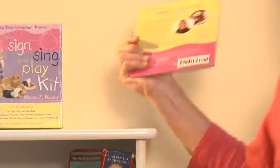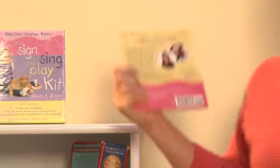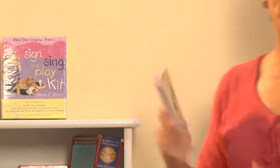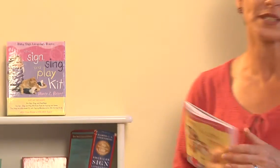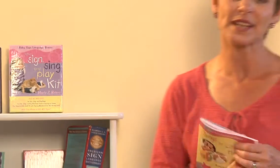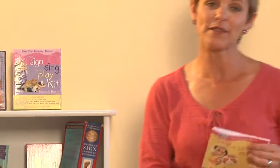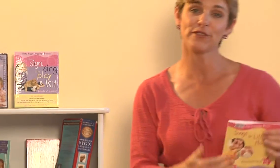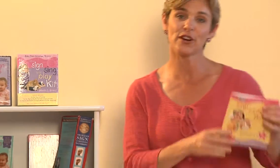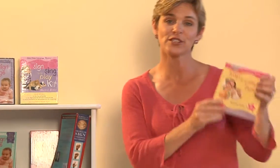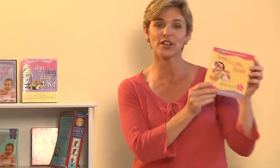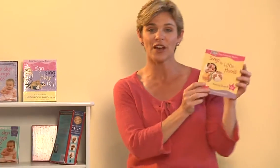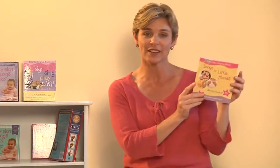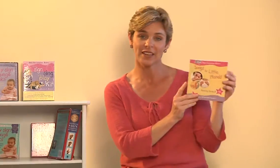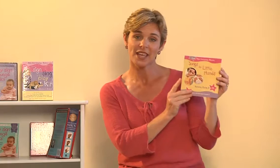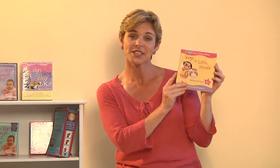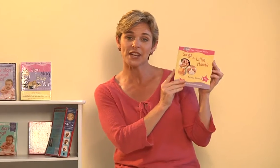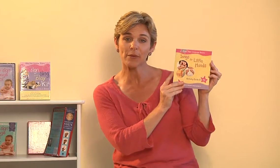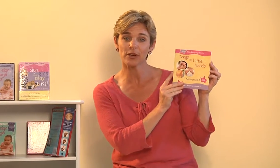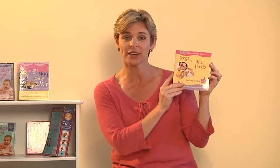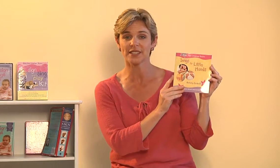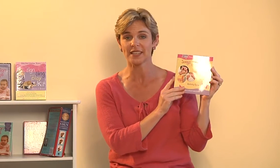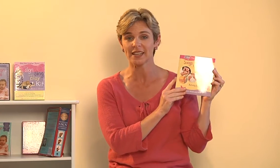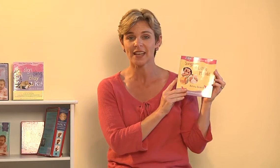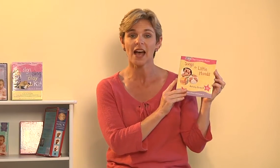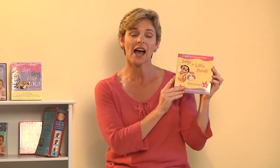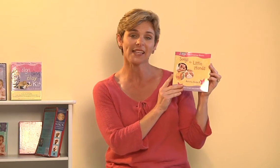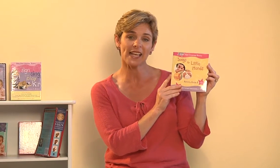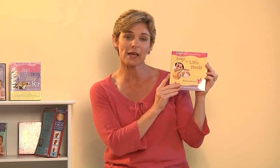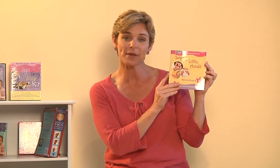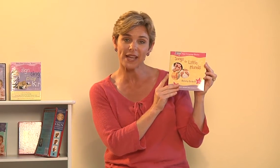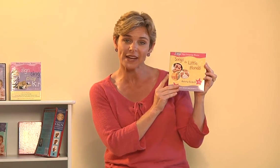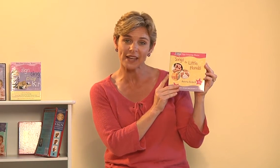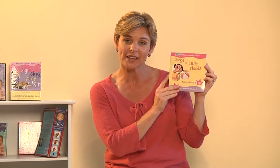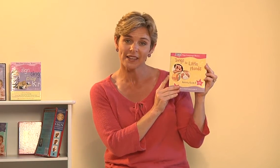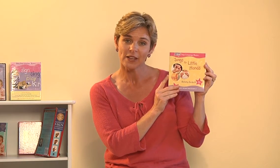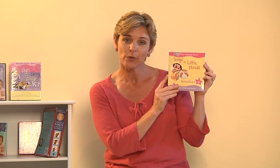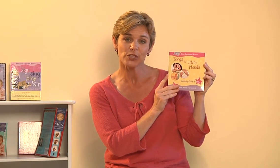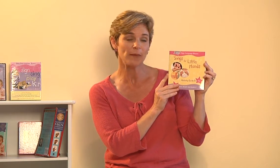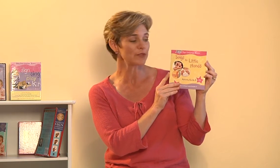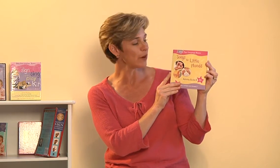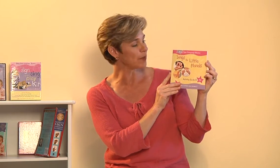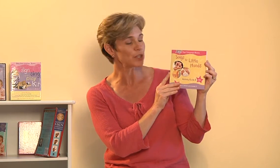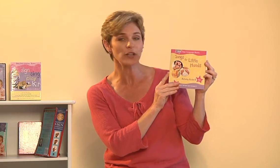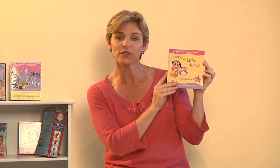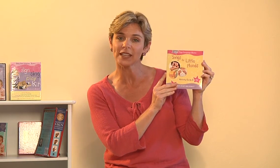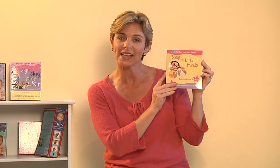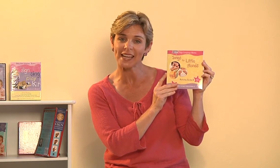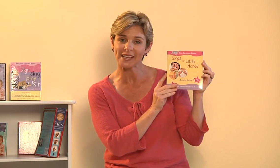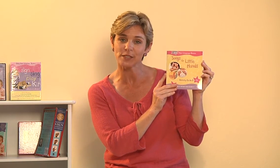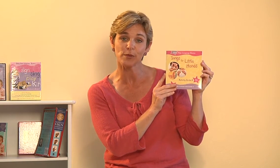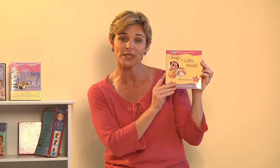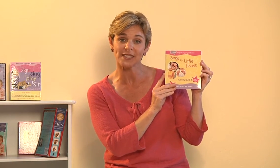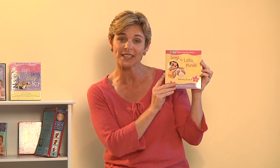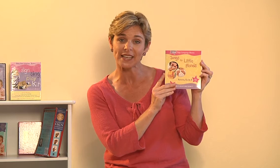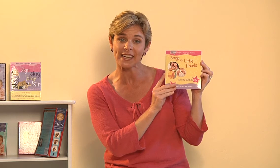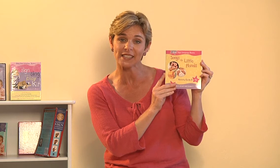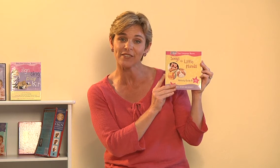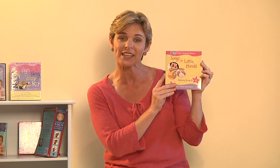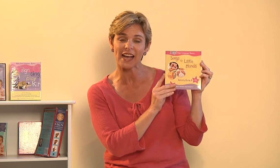Now it's time for our song. Today we're gonna sing I'd Like a Banana, which comes from the Songs for Little Hands Music CD and Activity Guide